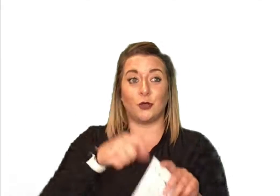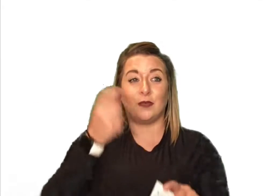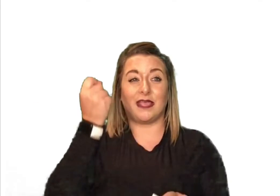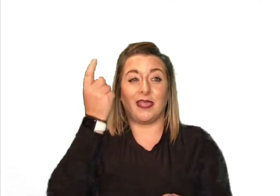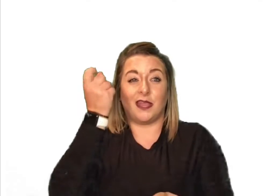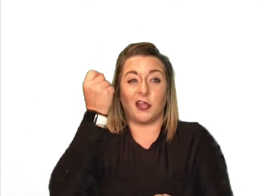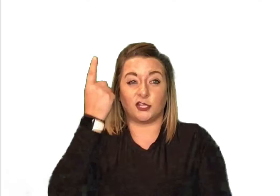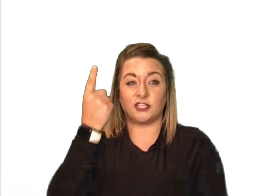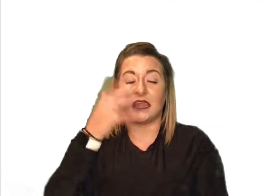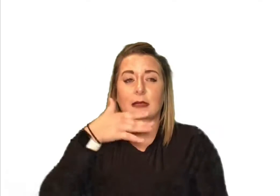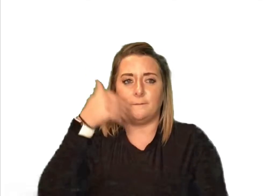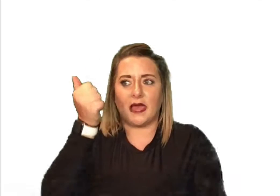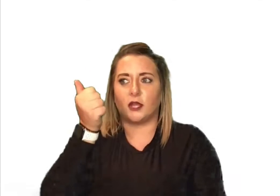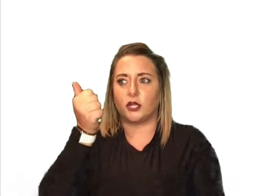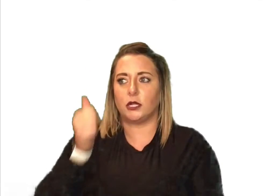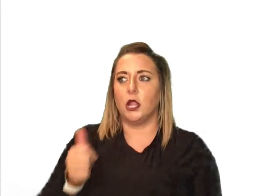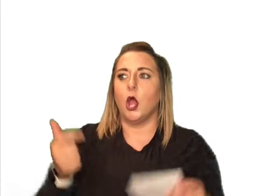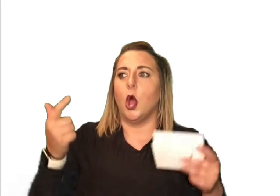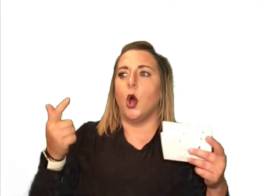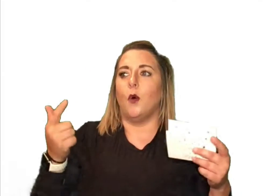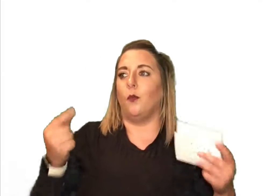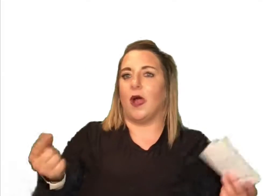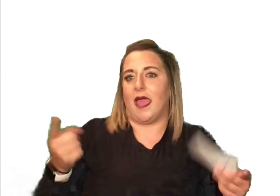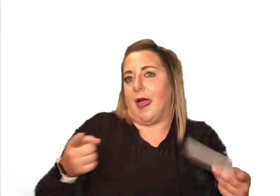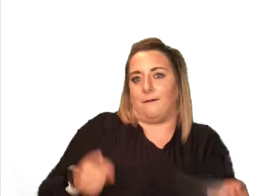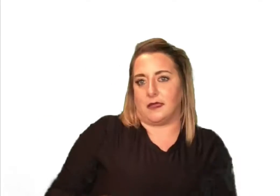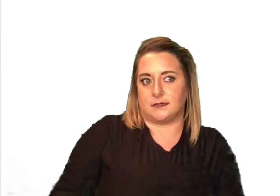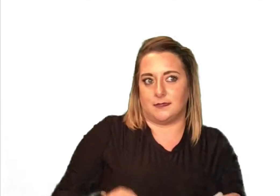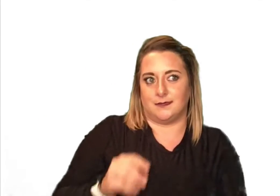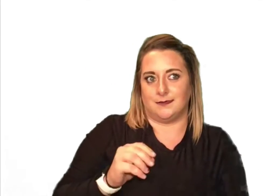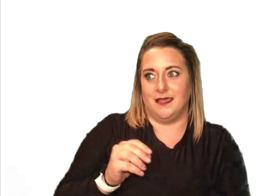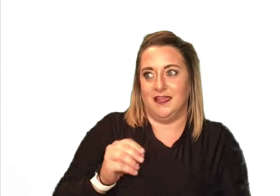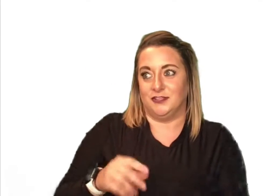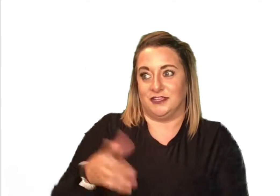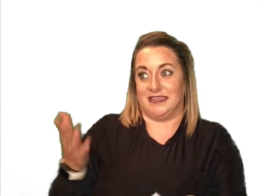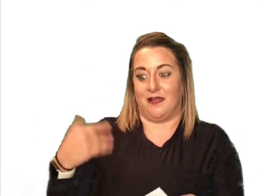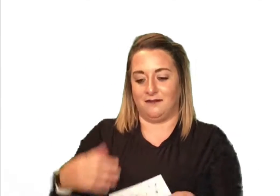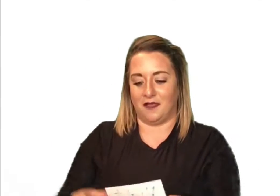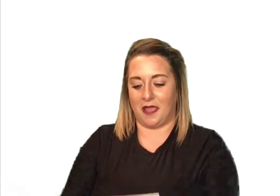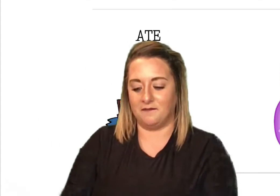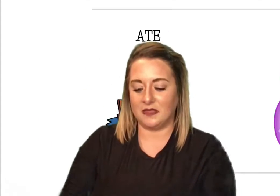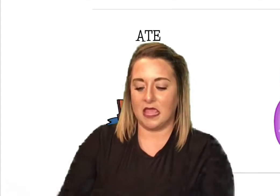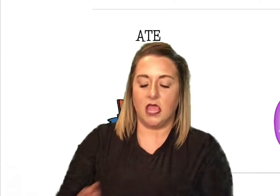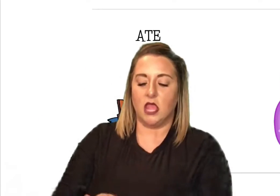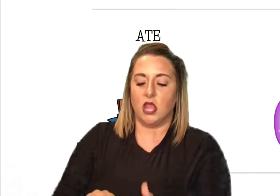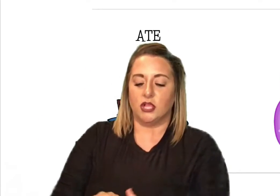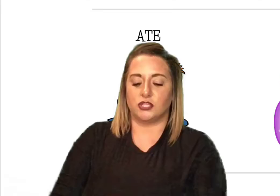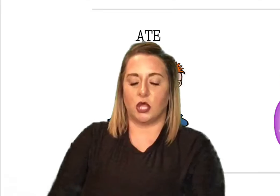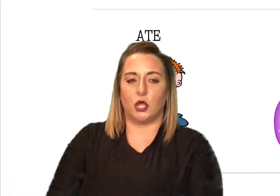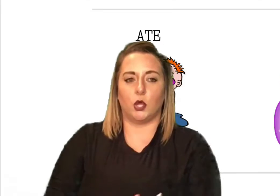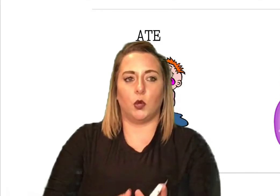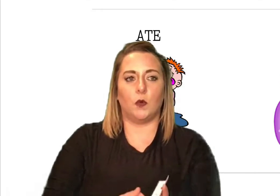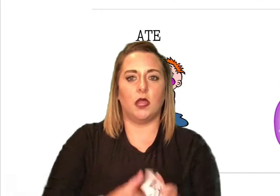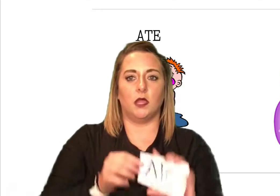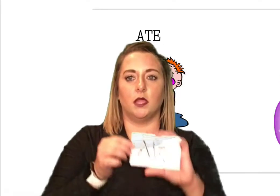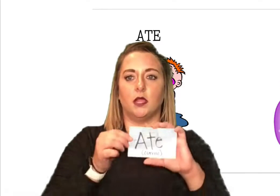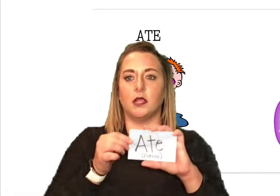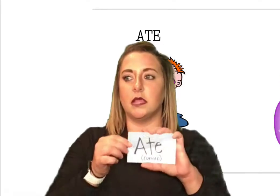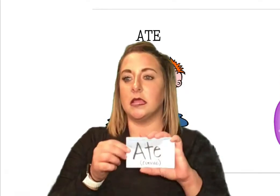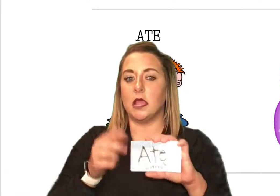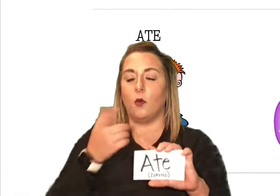cards so we can understand better what happened just now, okay?